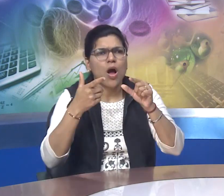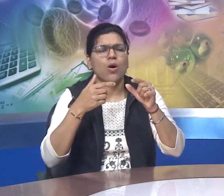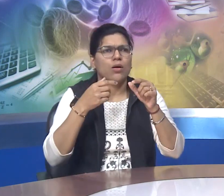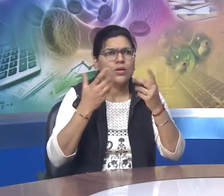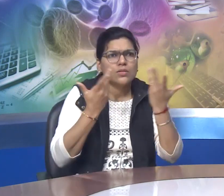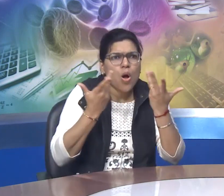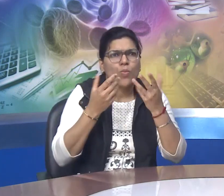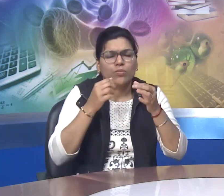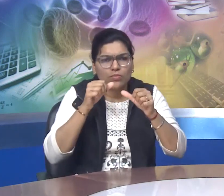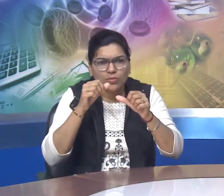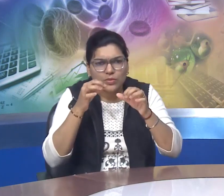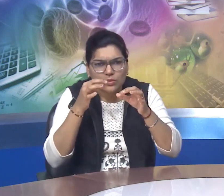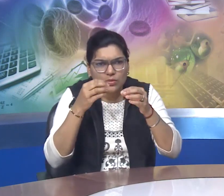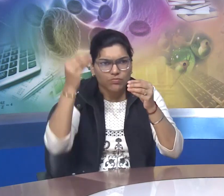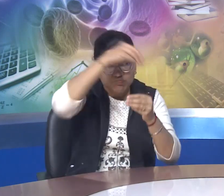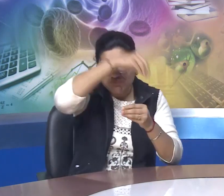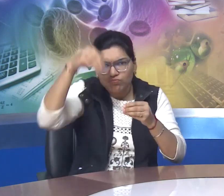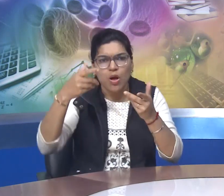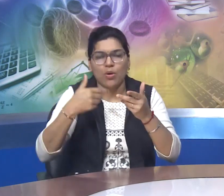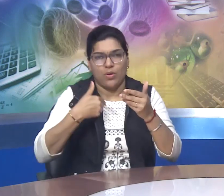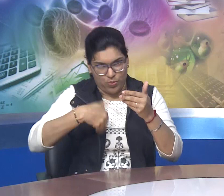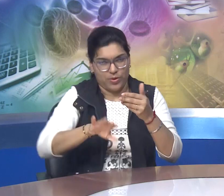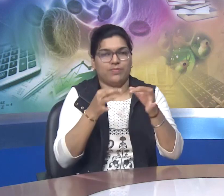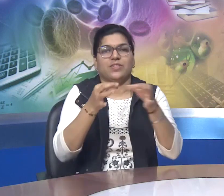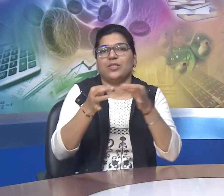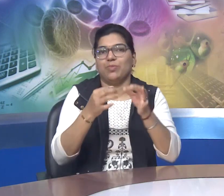Now, let's see some passive voices.